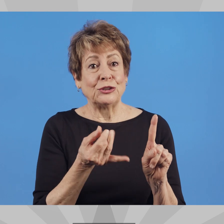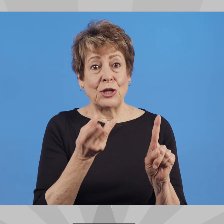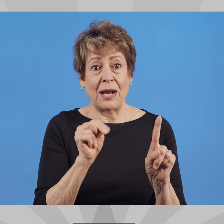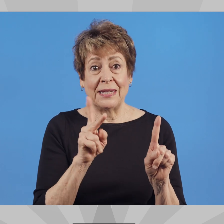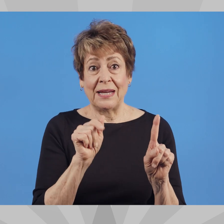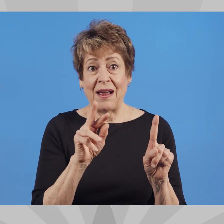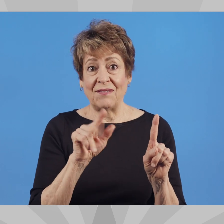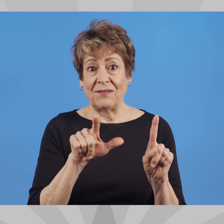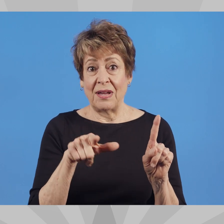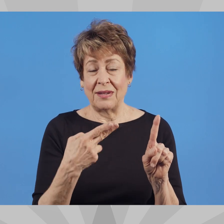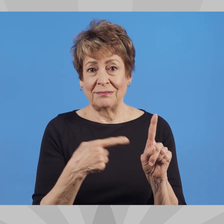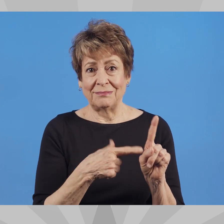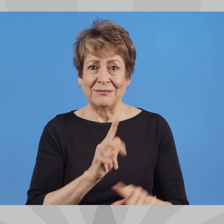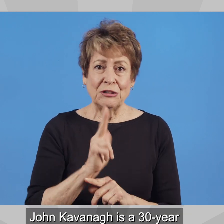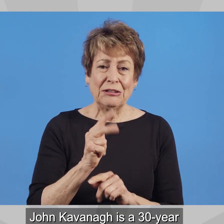Biography.